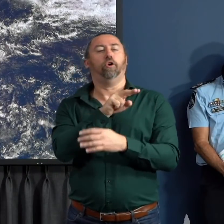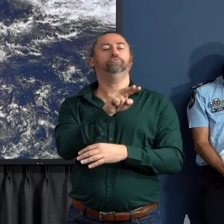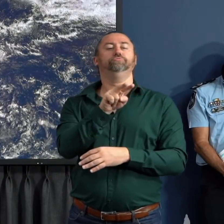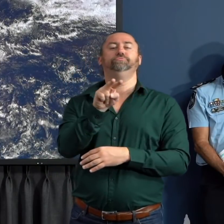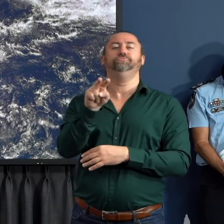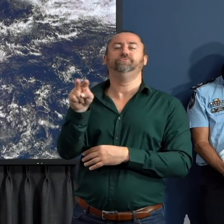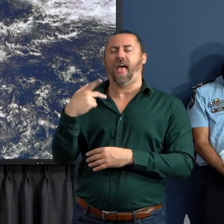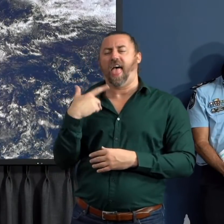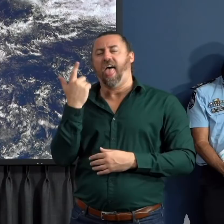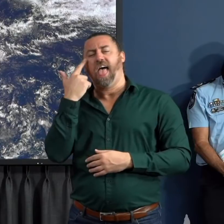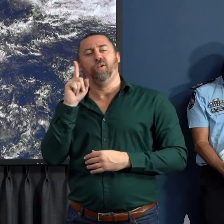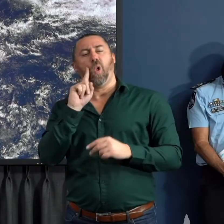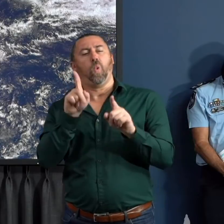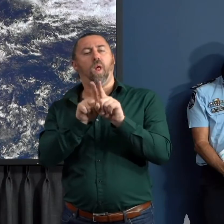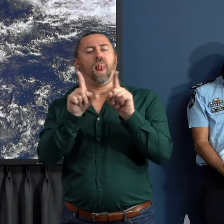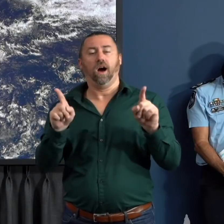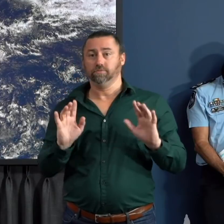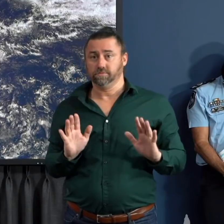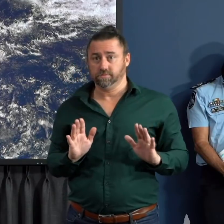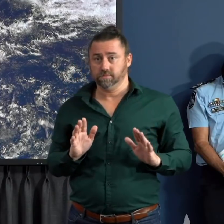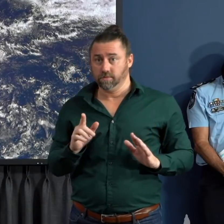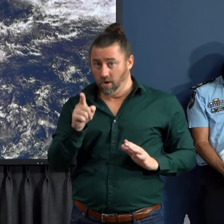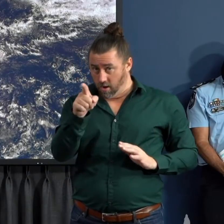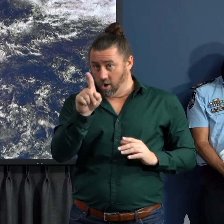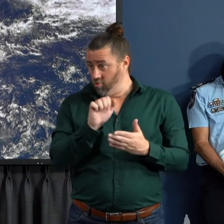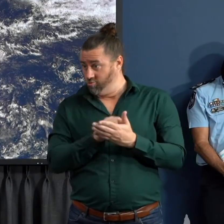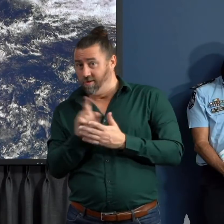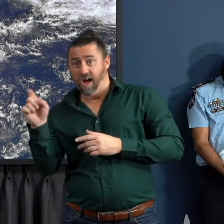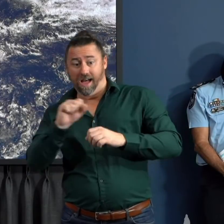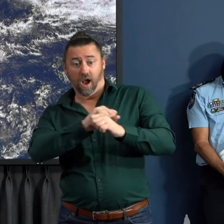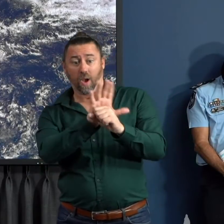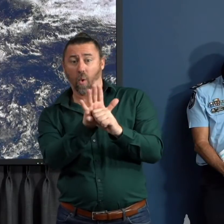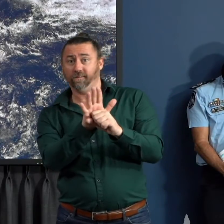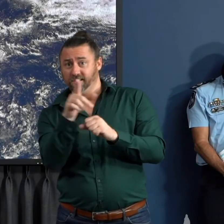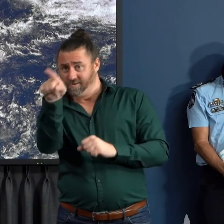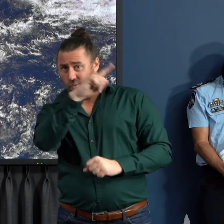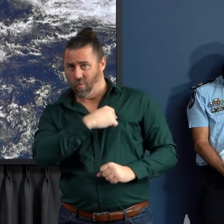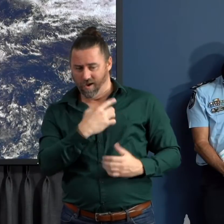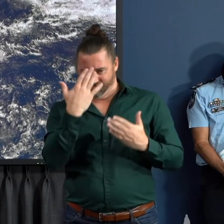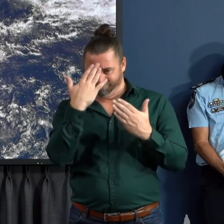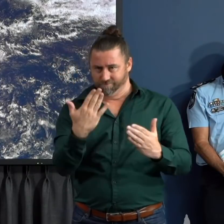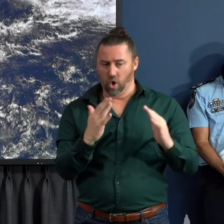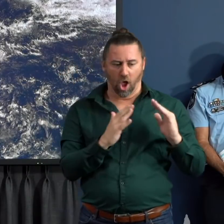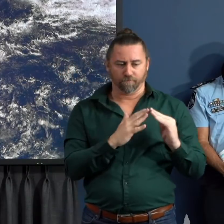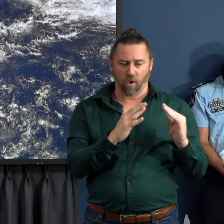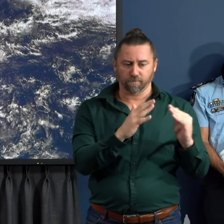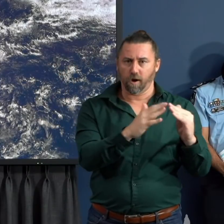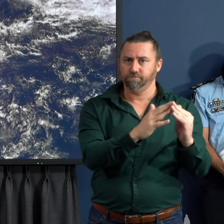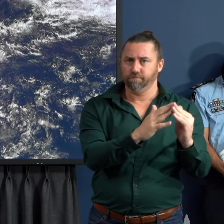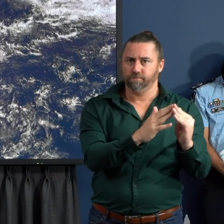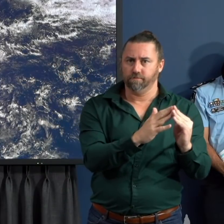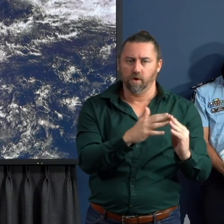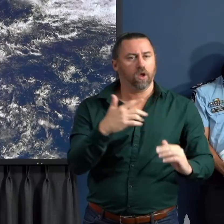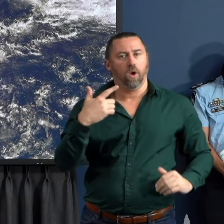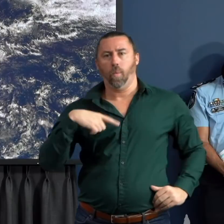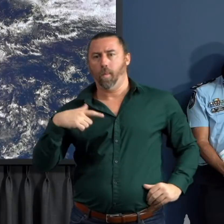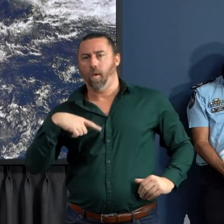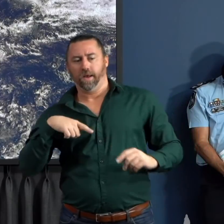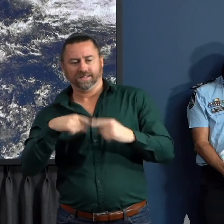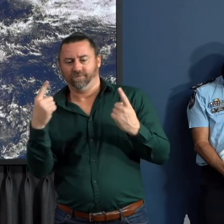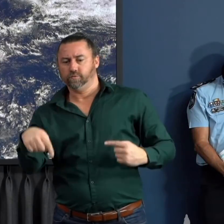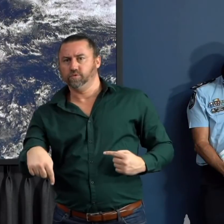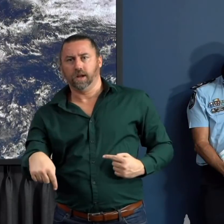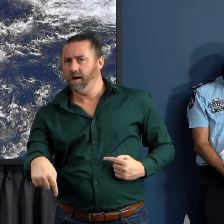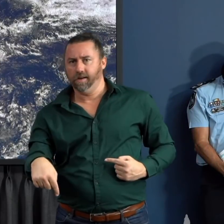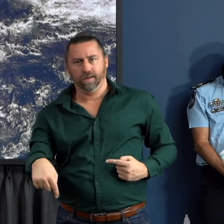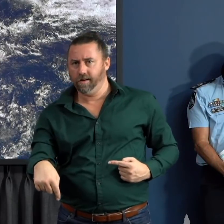home. And thank you. People did stay at home during COVID and when we had those lockdowns. But today it is